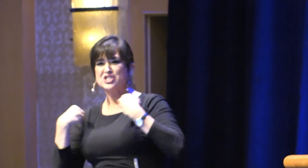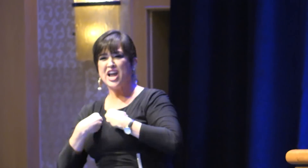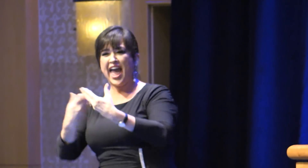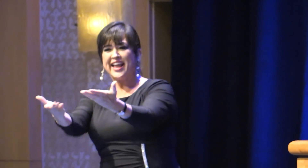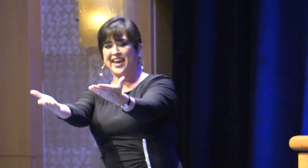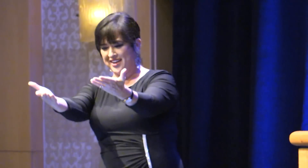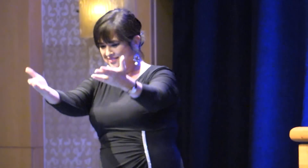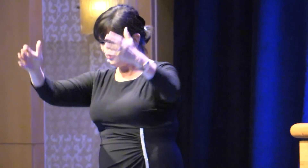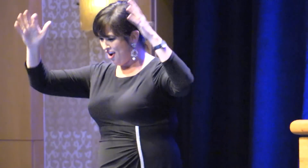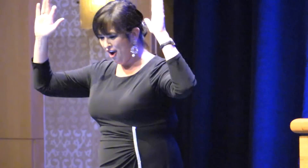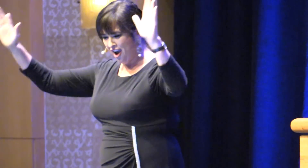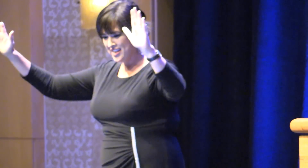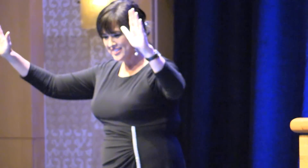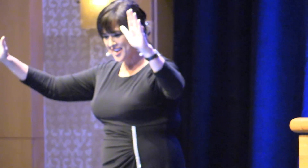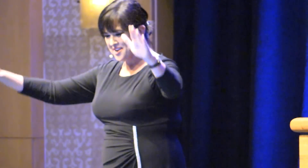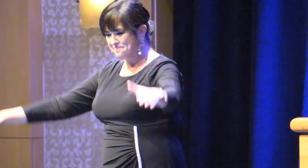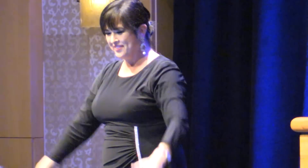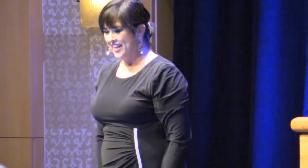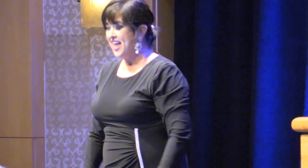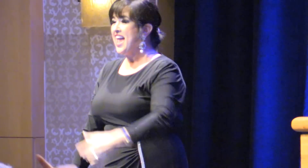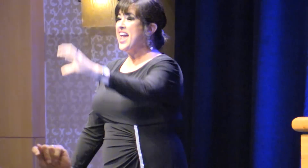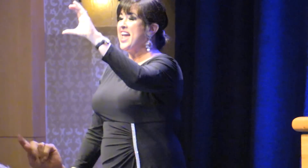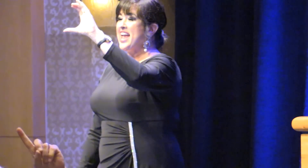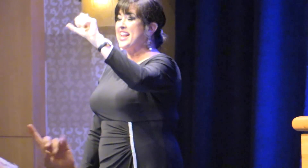Andy. Beautiful jacket tonight. You look awesome.